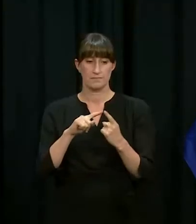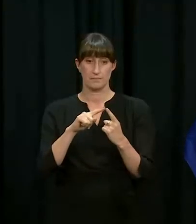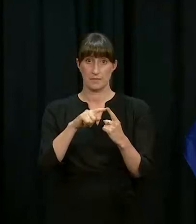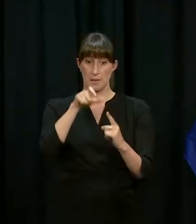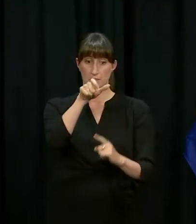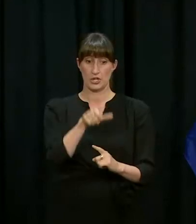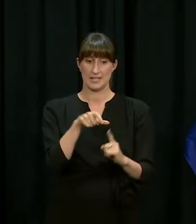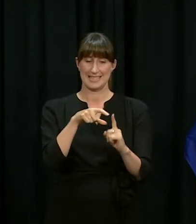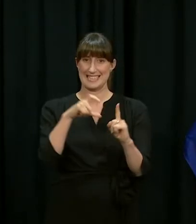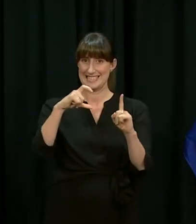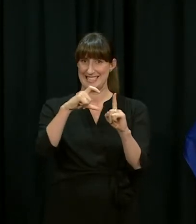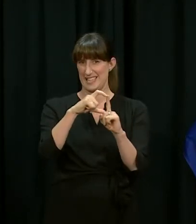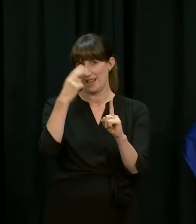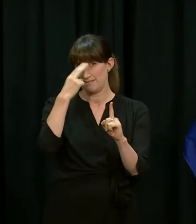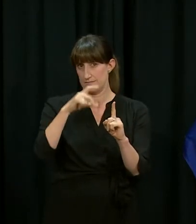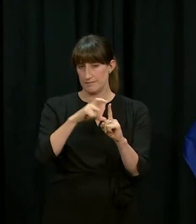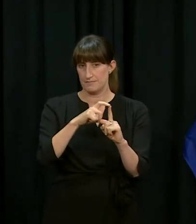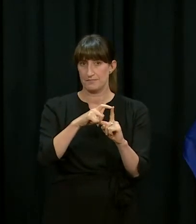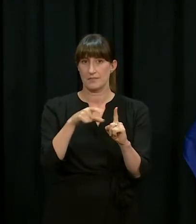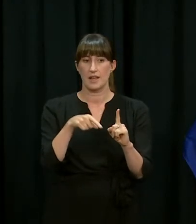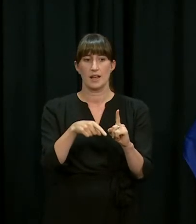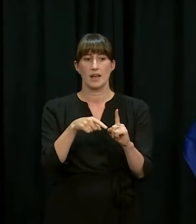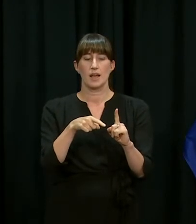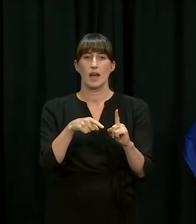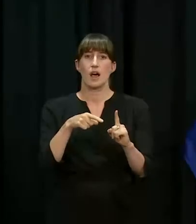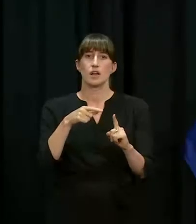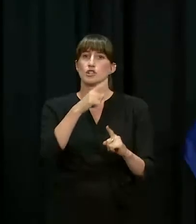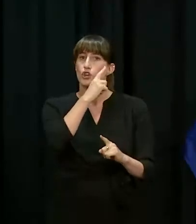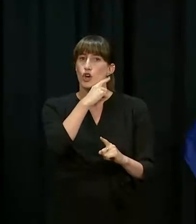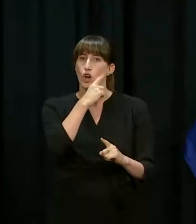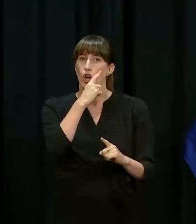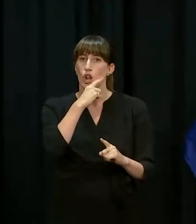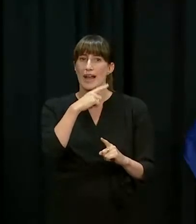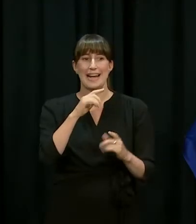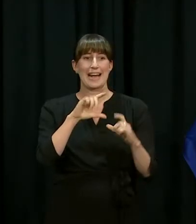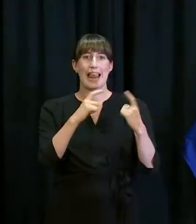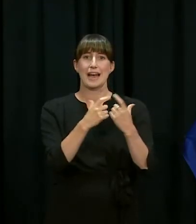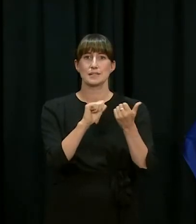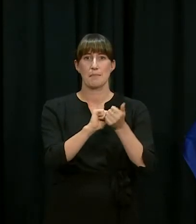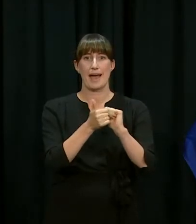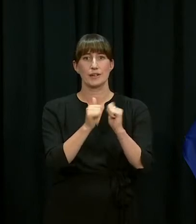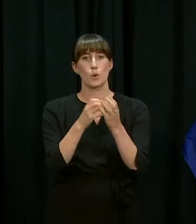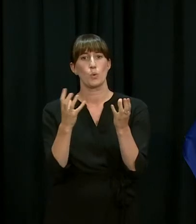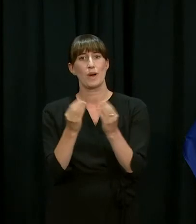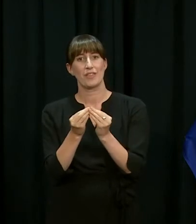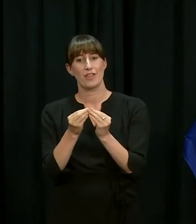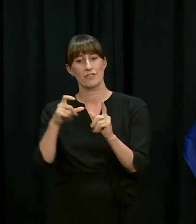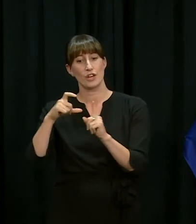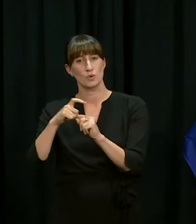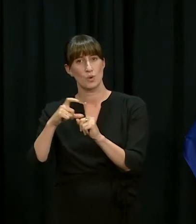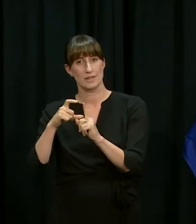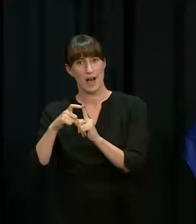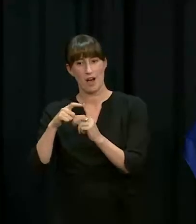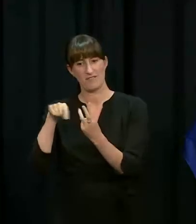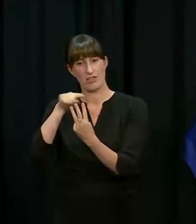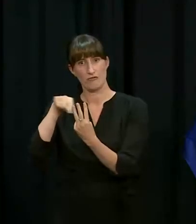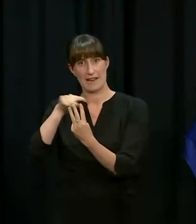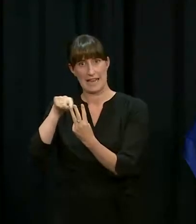the 13-year-old girl who attends Papatoetoe High School, had already been identified as a close